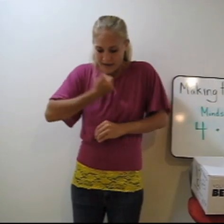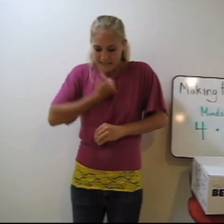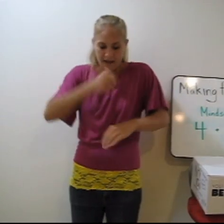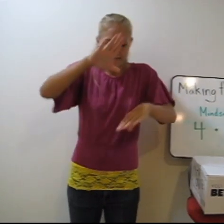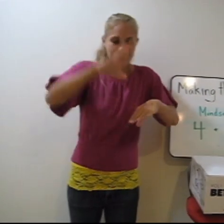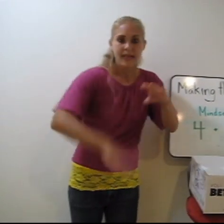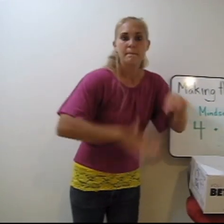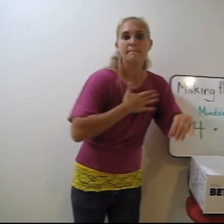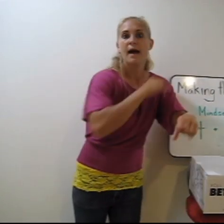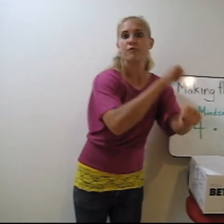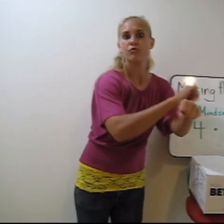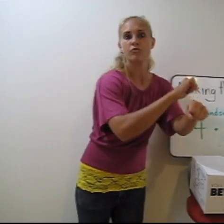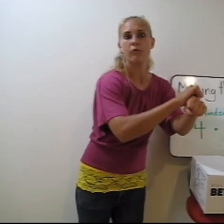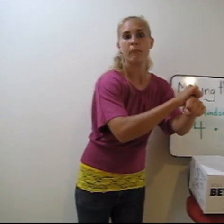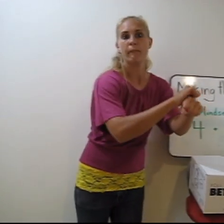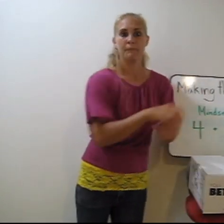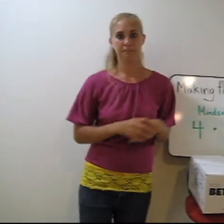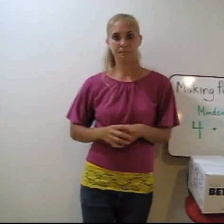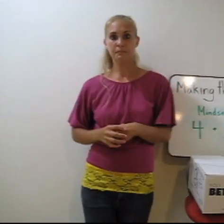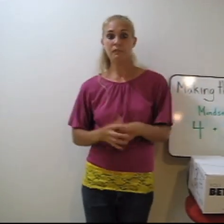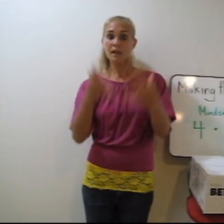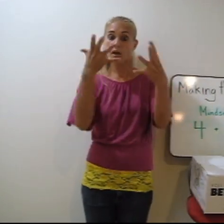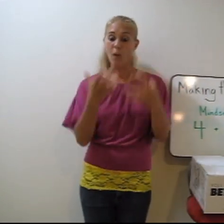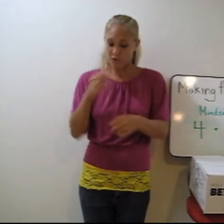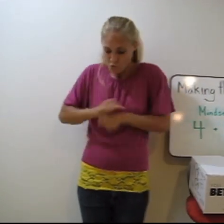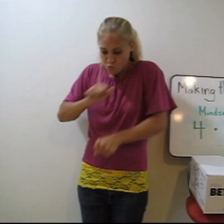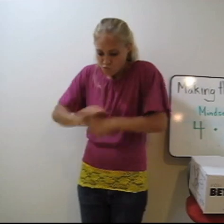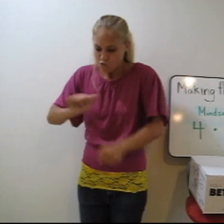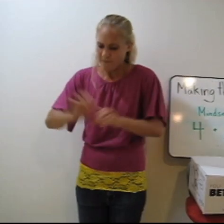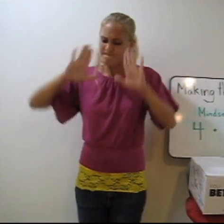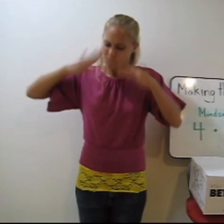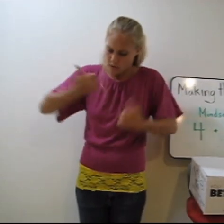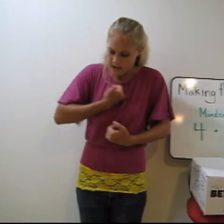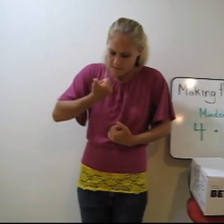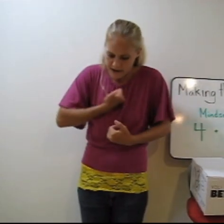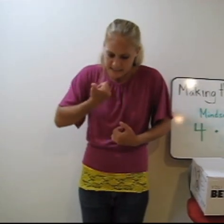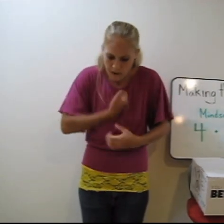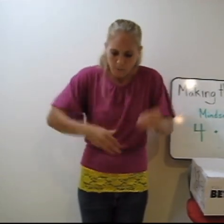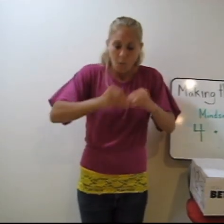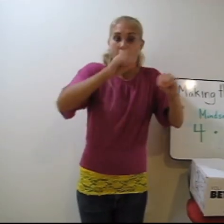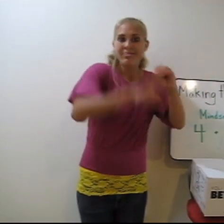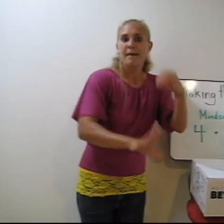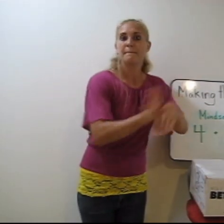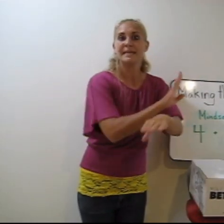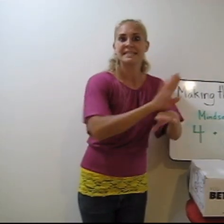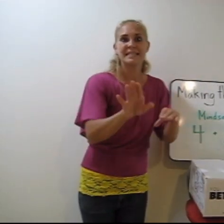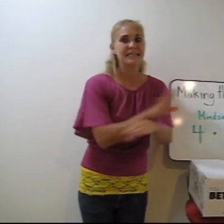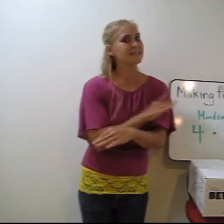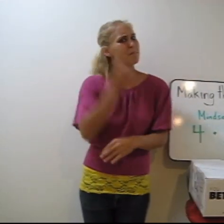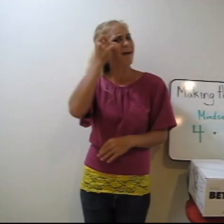job. In this case, you want to work harder on yourself than on your business. In fact, your business